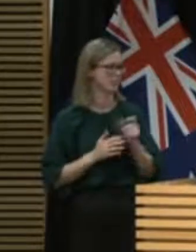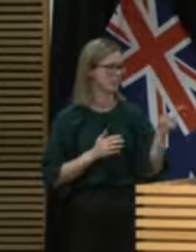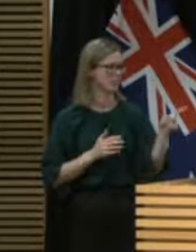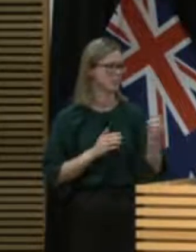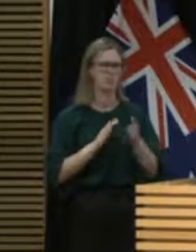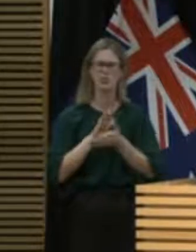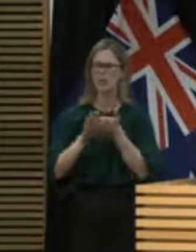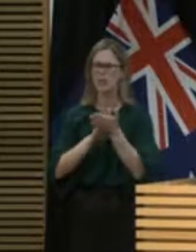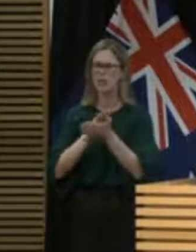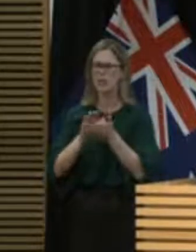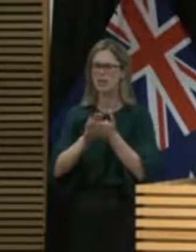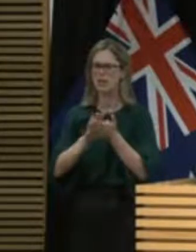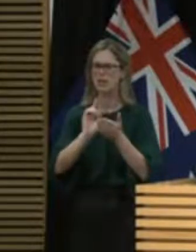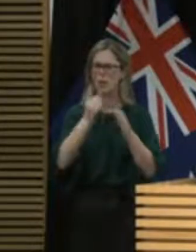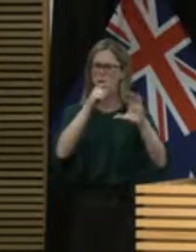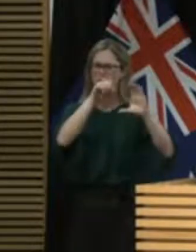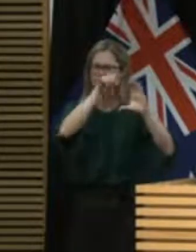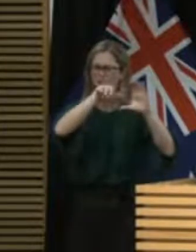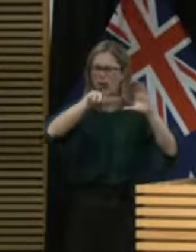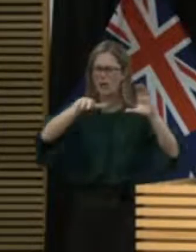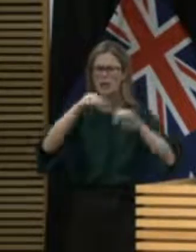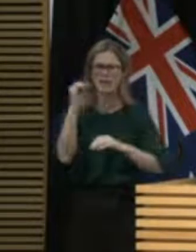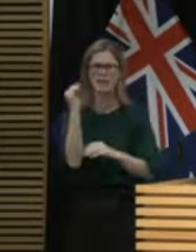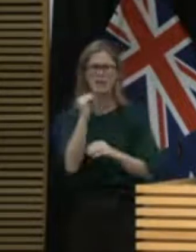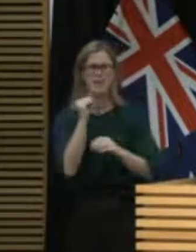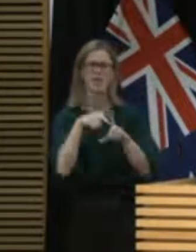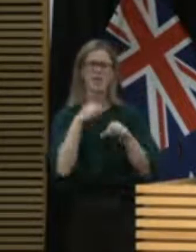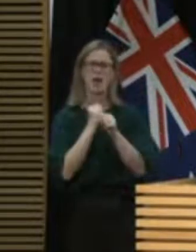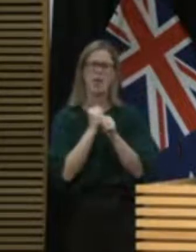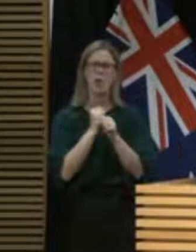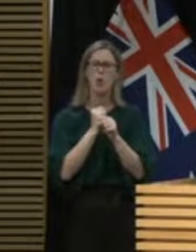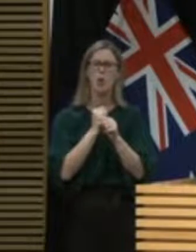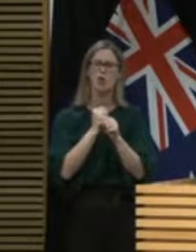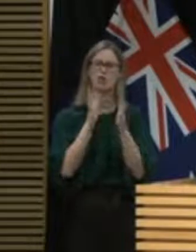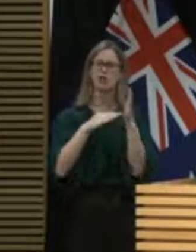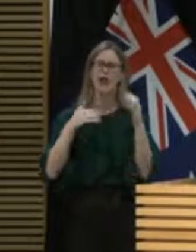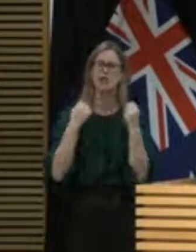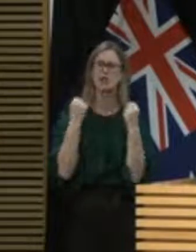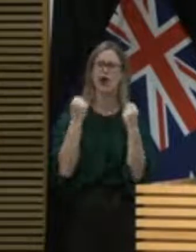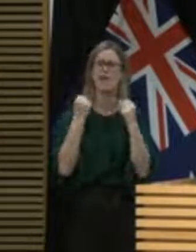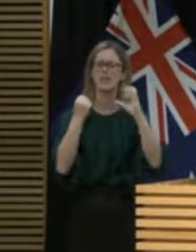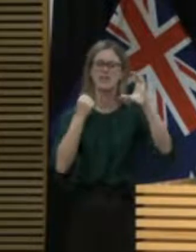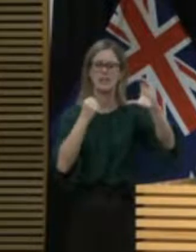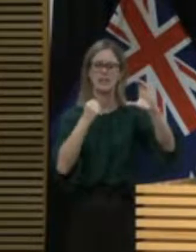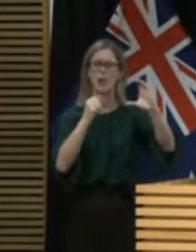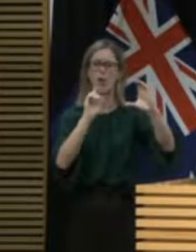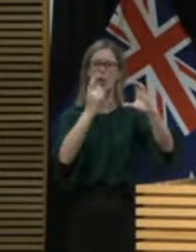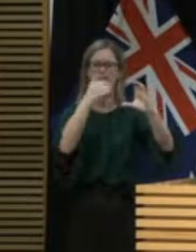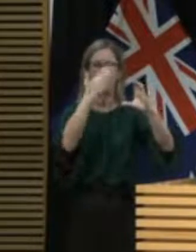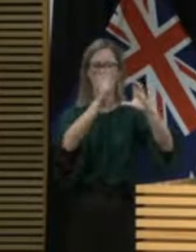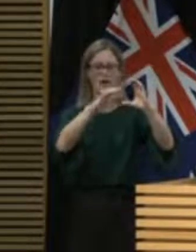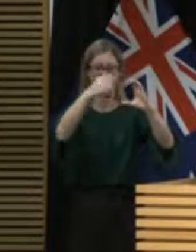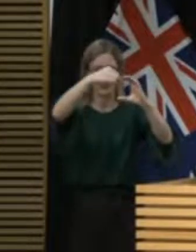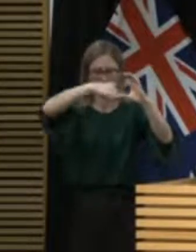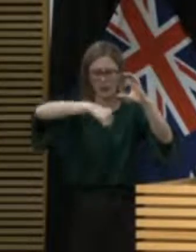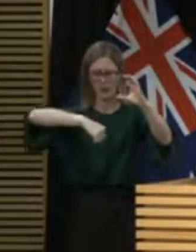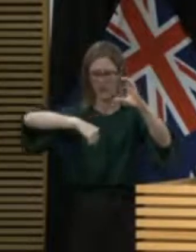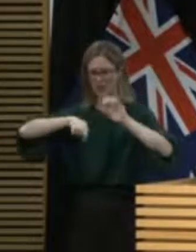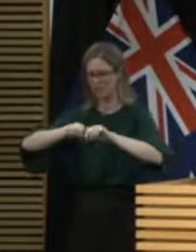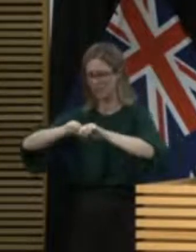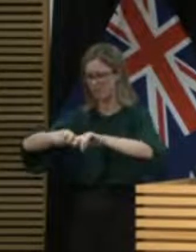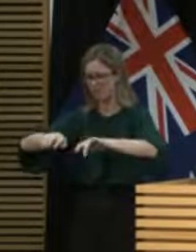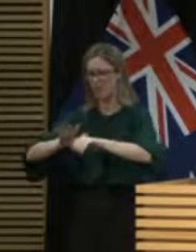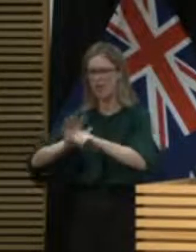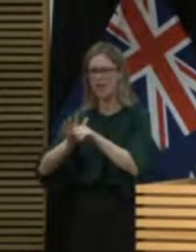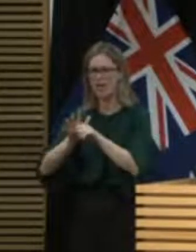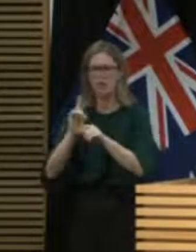mean spread out of Auckland? So Yes. essential workers, truck drivers and things who we've seen travel the length of country unvaccinated, take it to other places. What has your